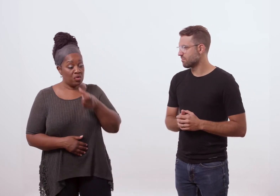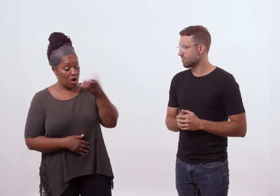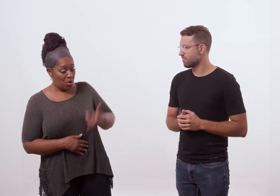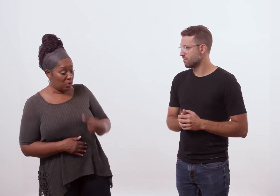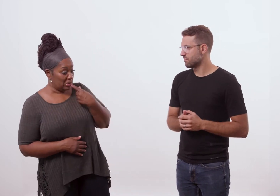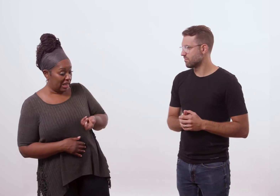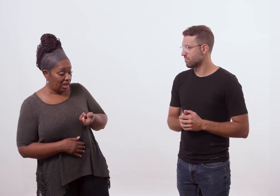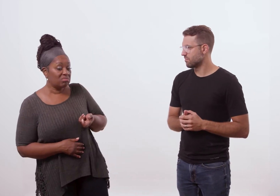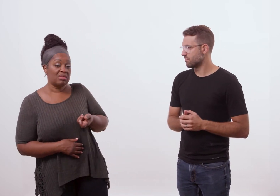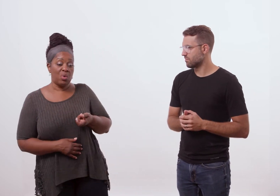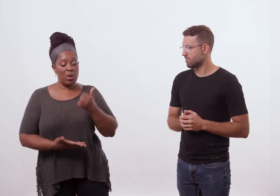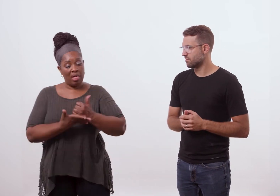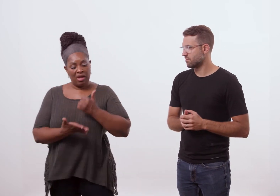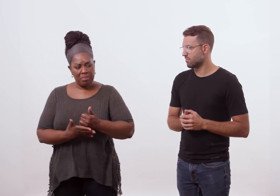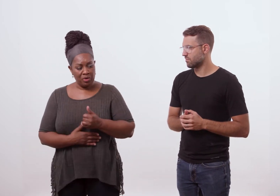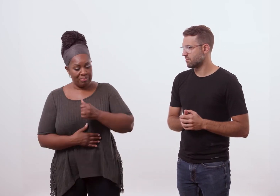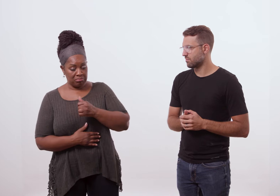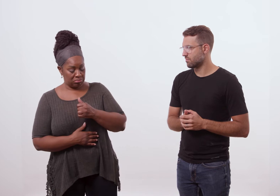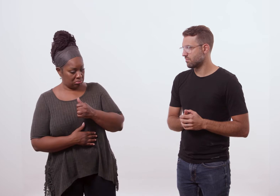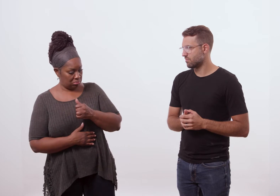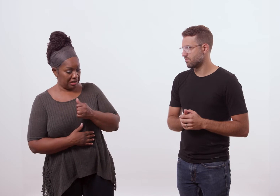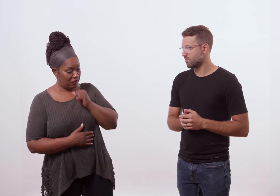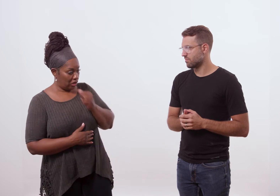you as we can. And if you are not...